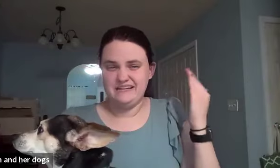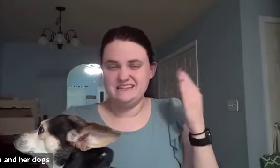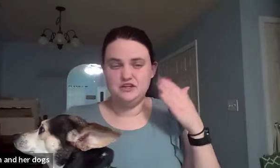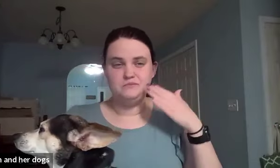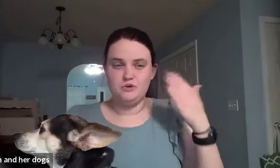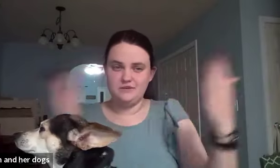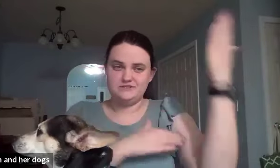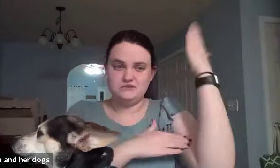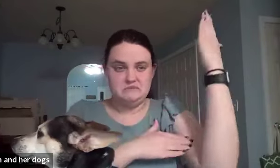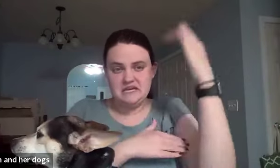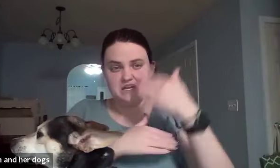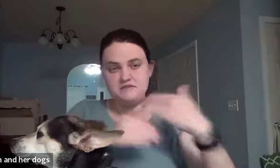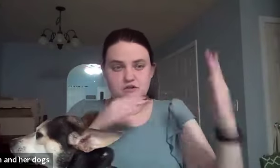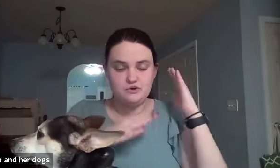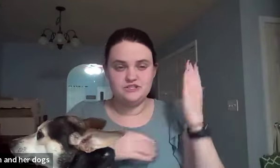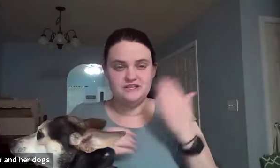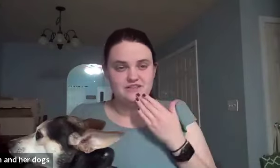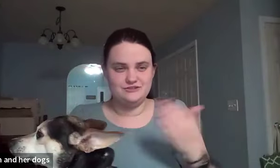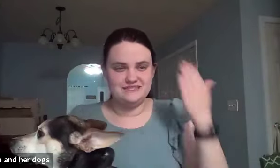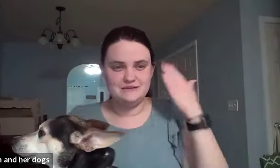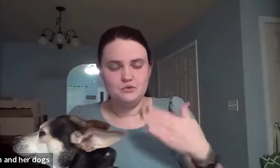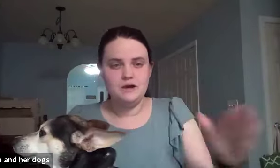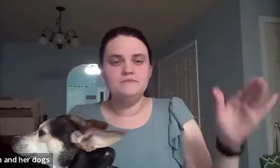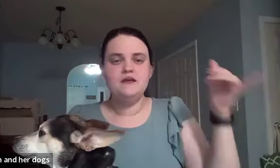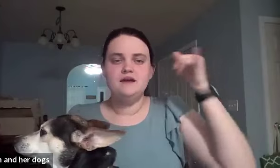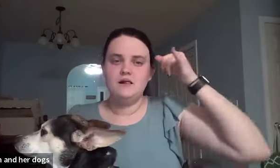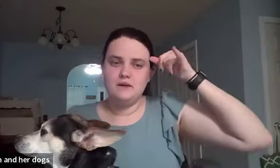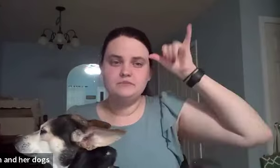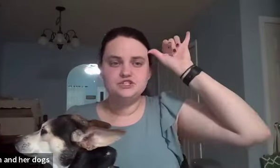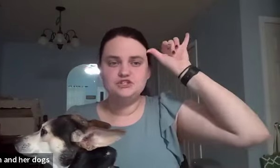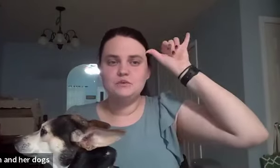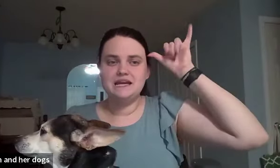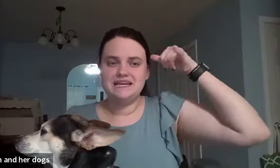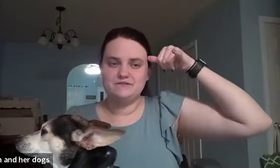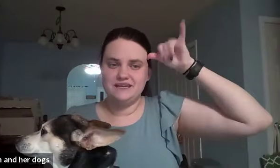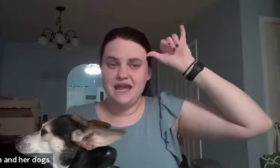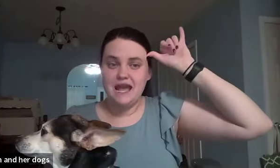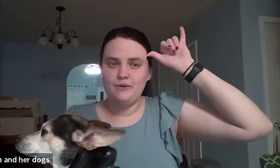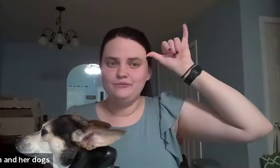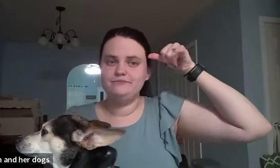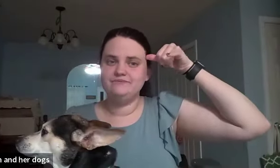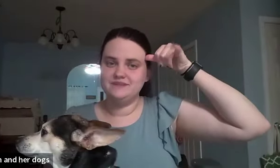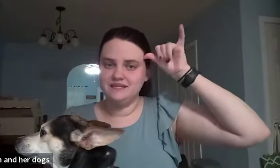when I said like good morning when it's really big and you have all that motion and there's the simple one. A lot of people just do one hand for cow,